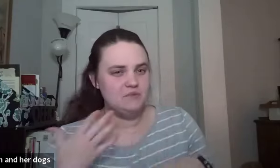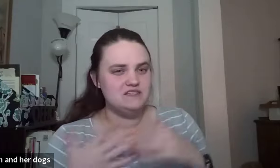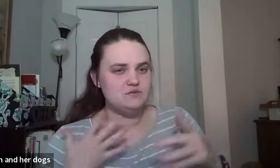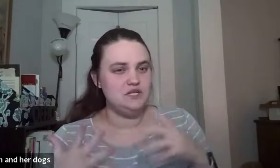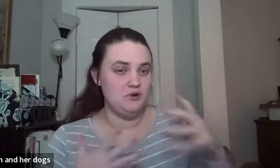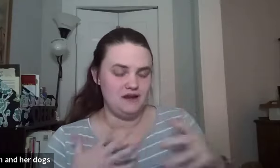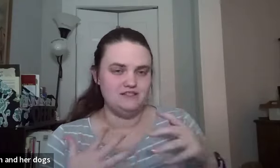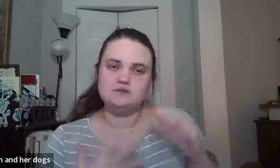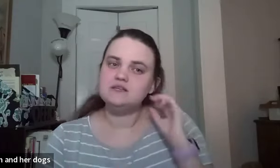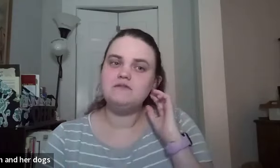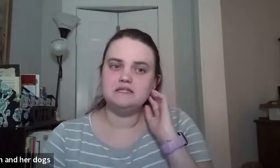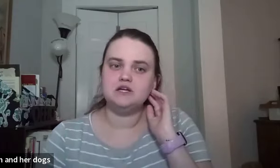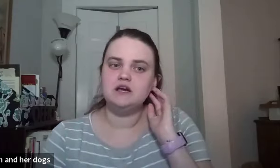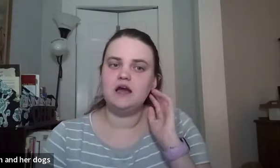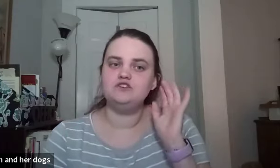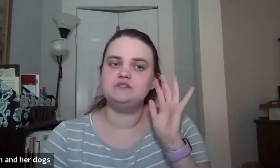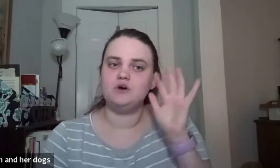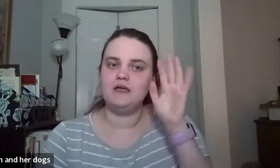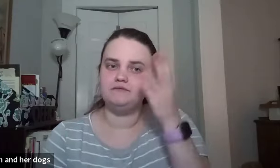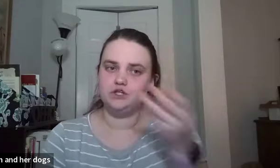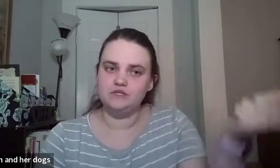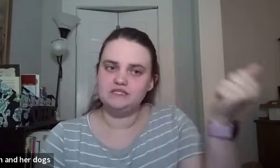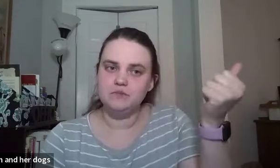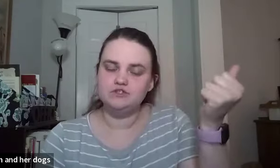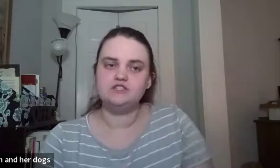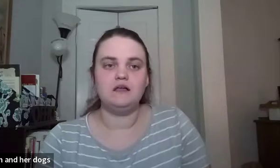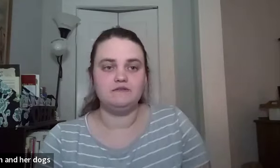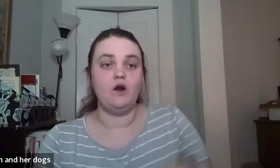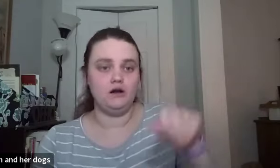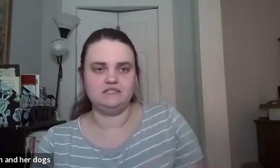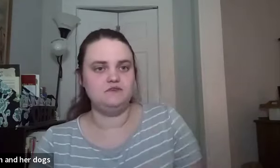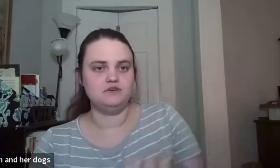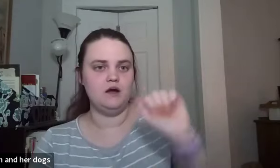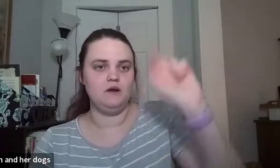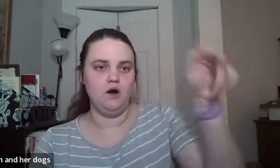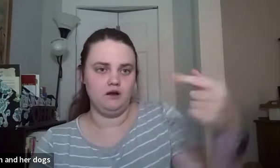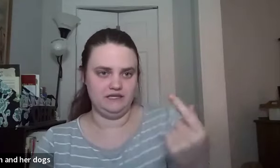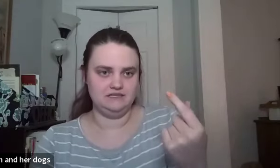happens is when you practice those enough, it's going to kind of do its own like fluid motion. So like for August, if you saw I went August,